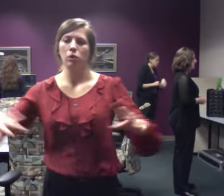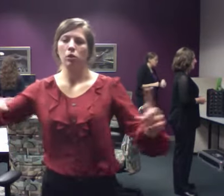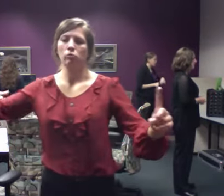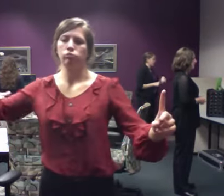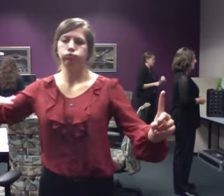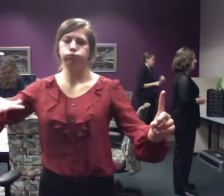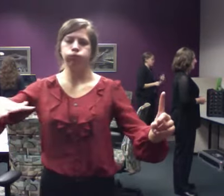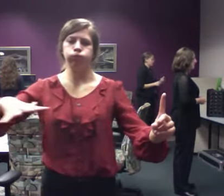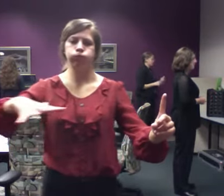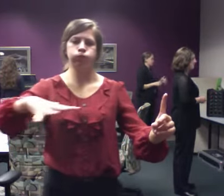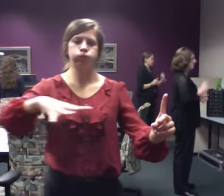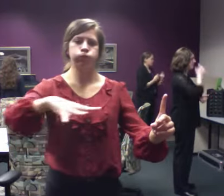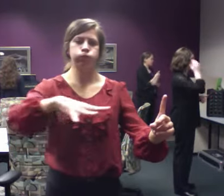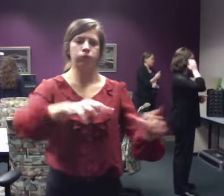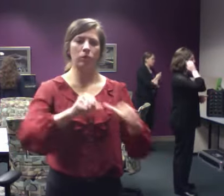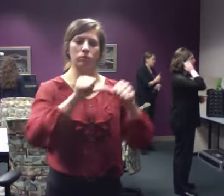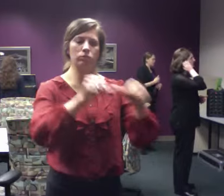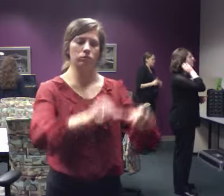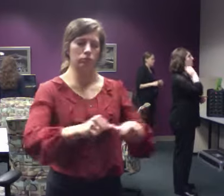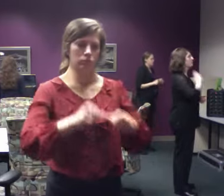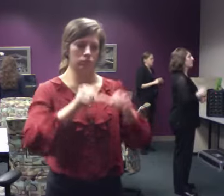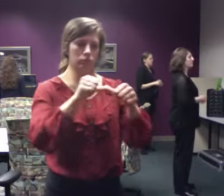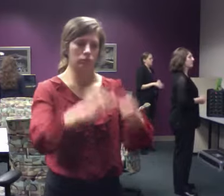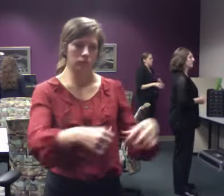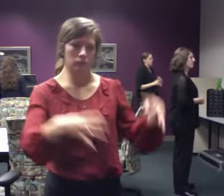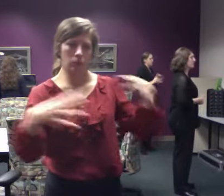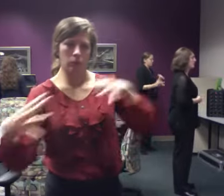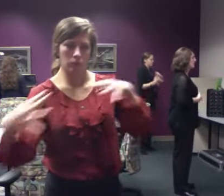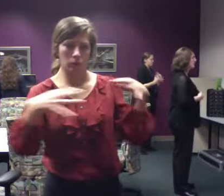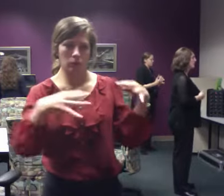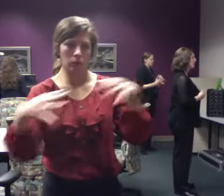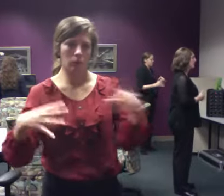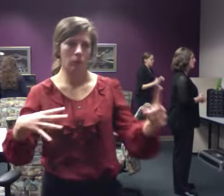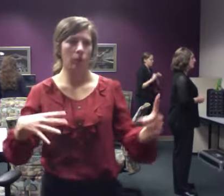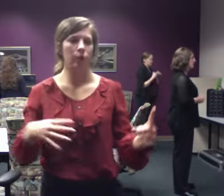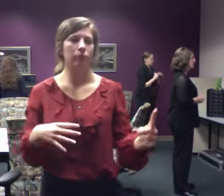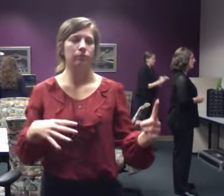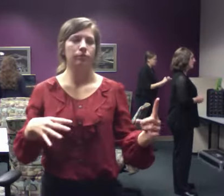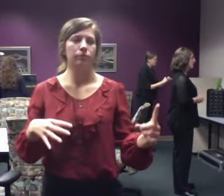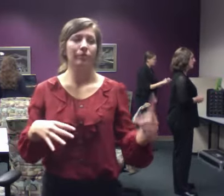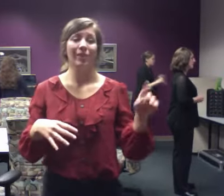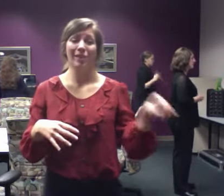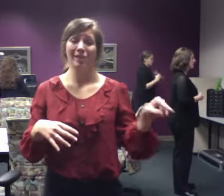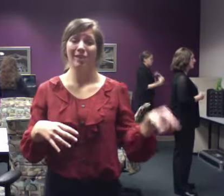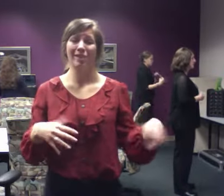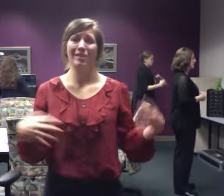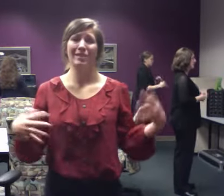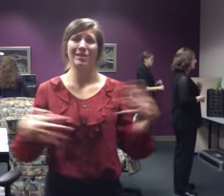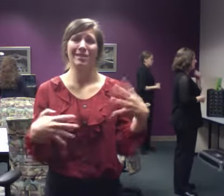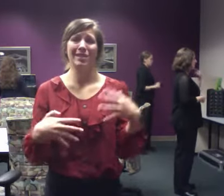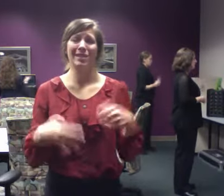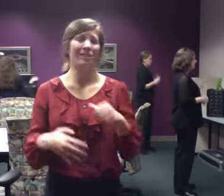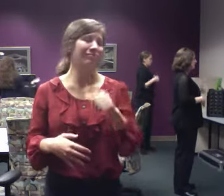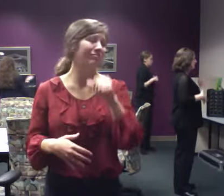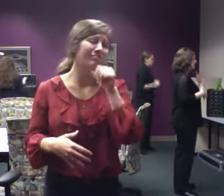dead, start those people coming back. And so they were scared to death that they were going to be invaded again. So they were making loud